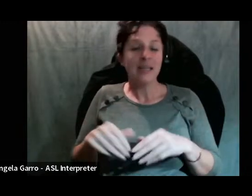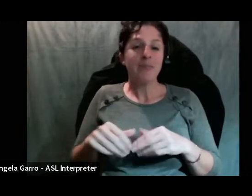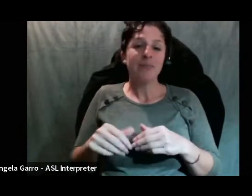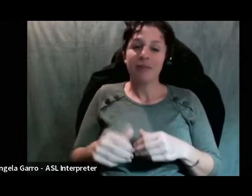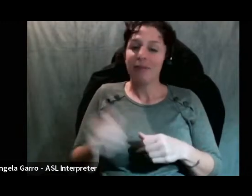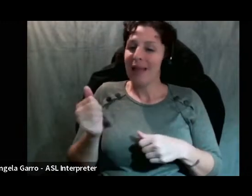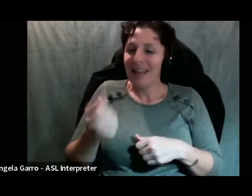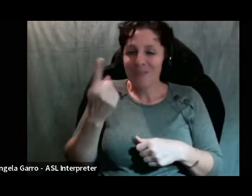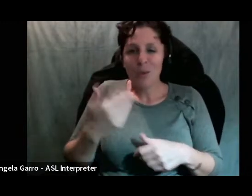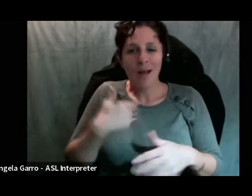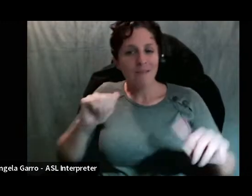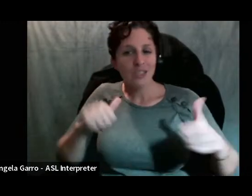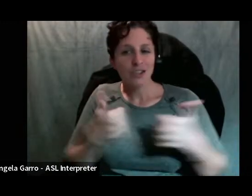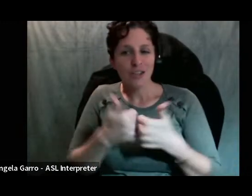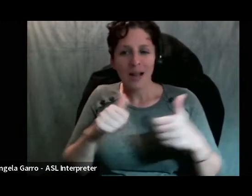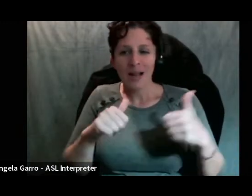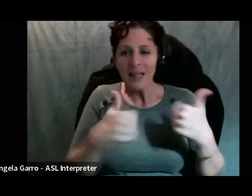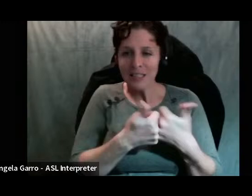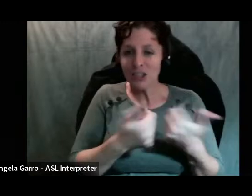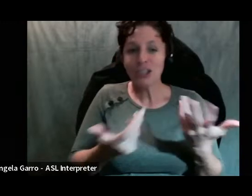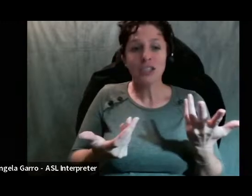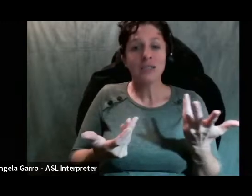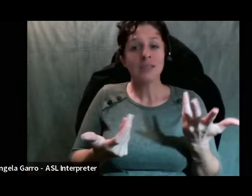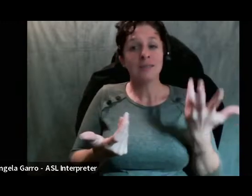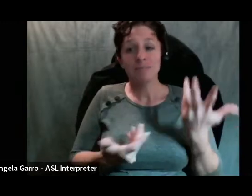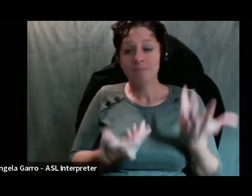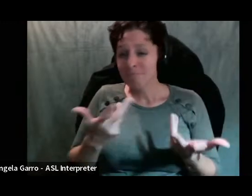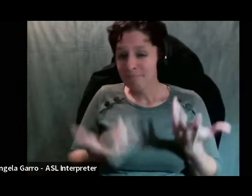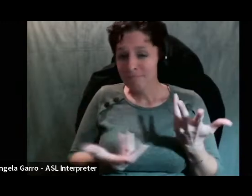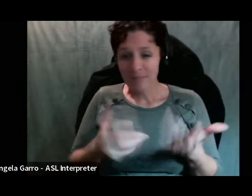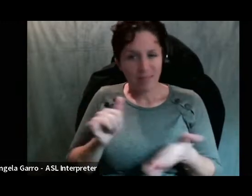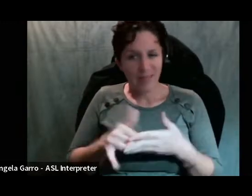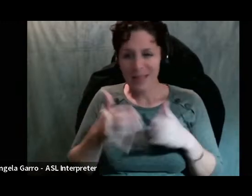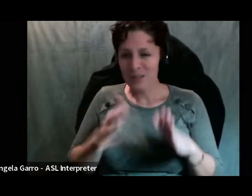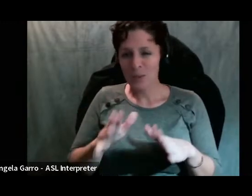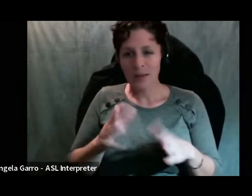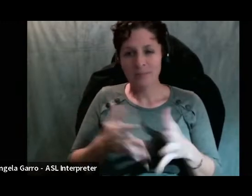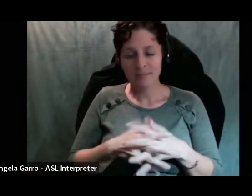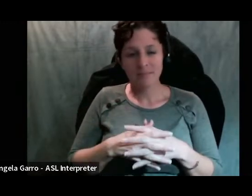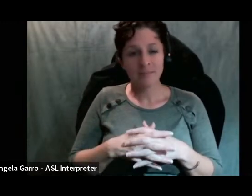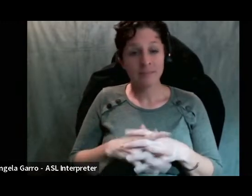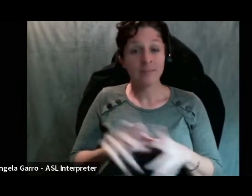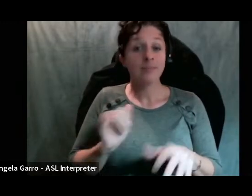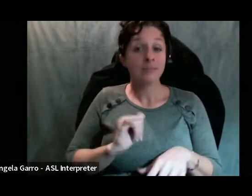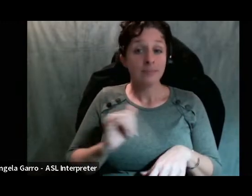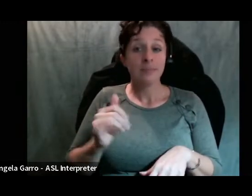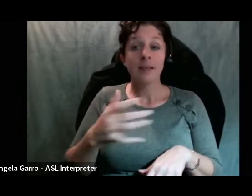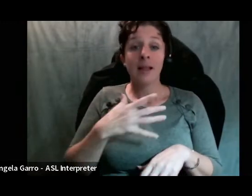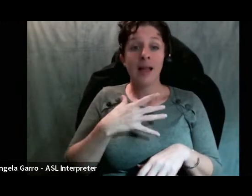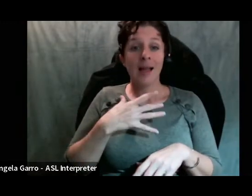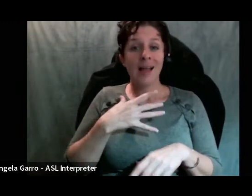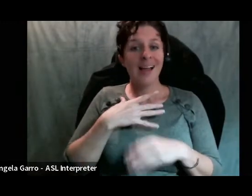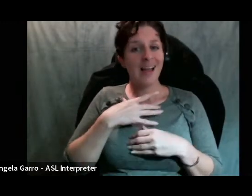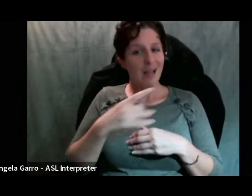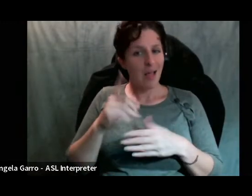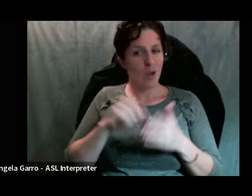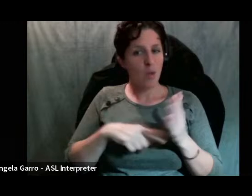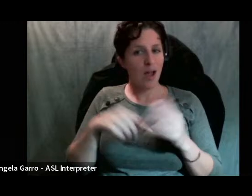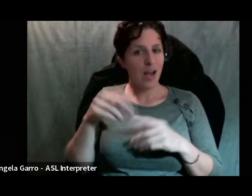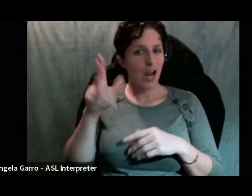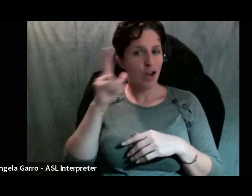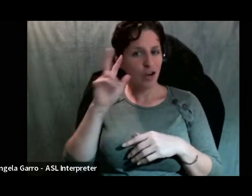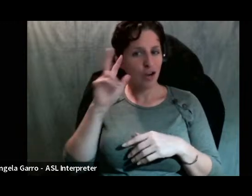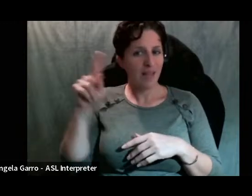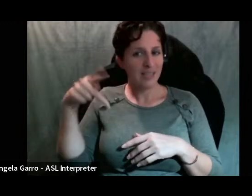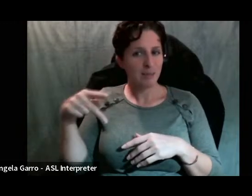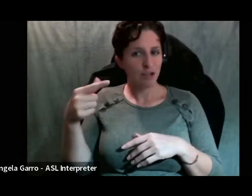their challenges, and it's just the way it is. I liked what I heard Vice President